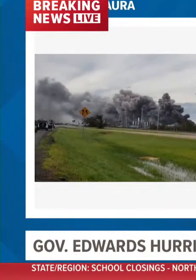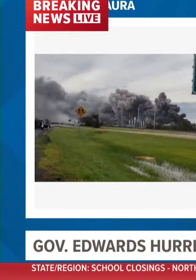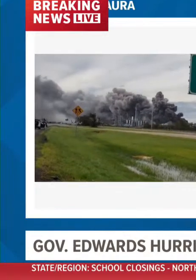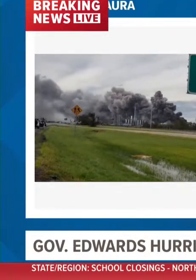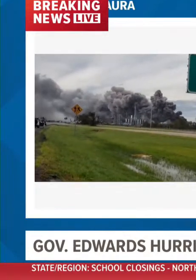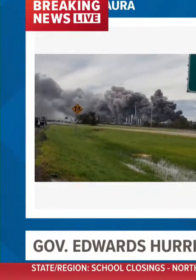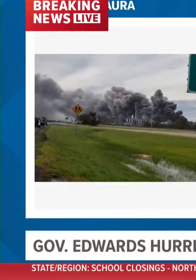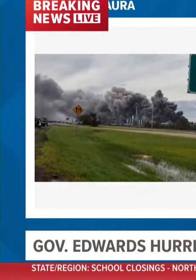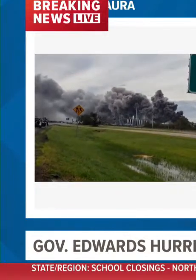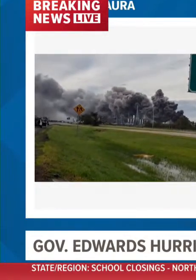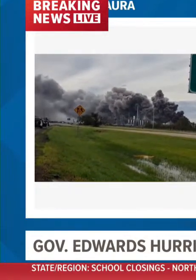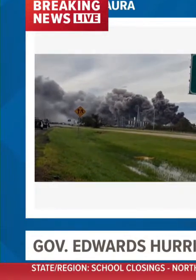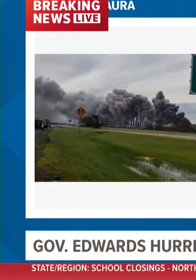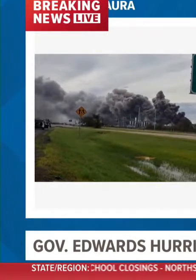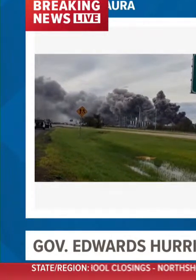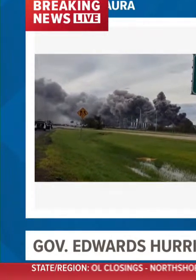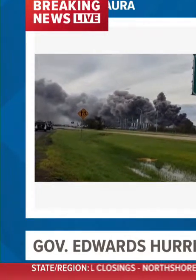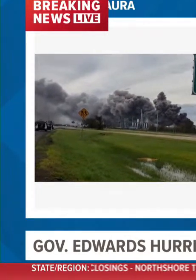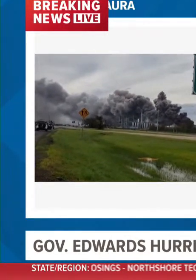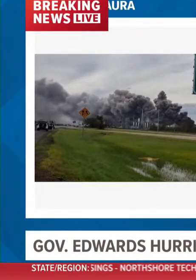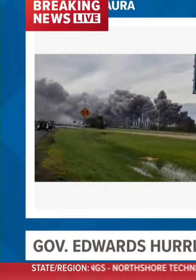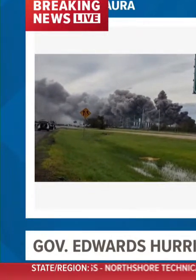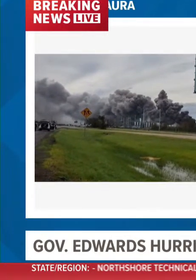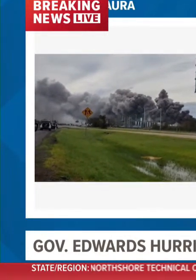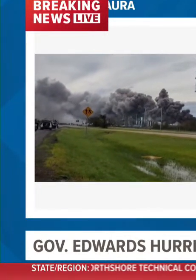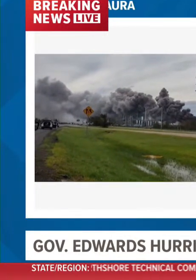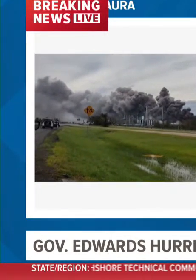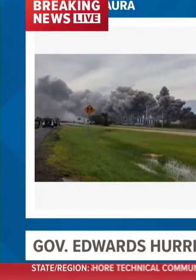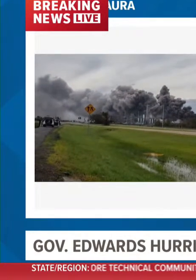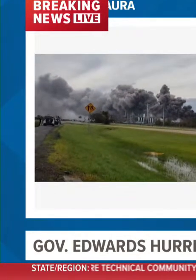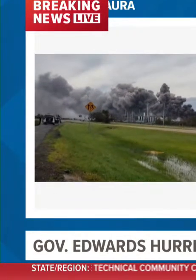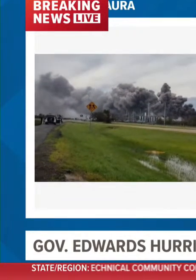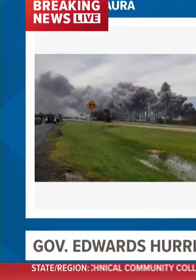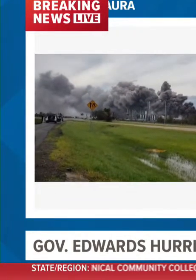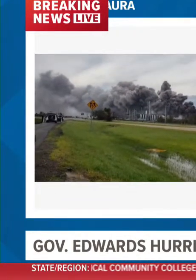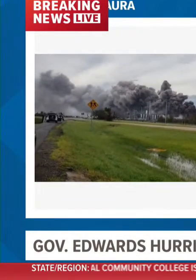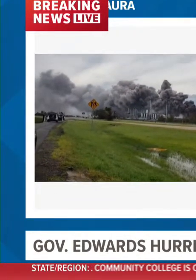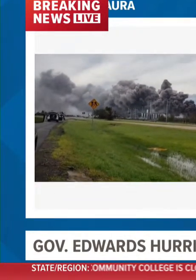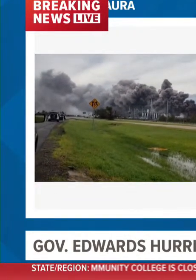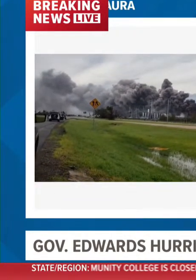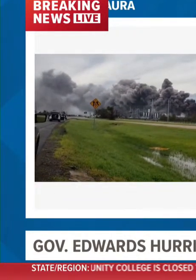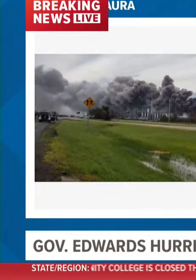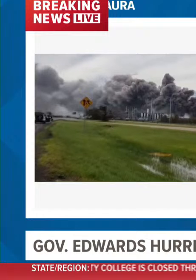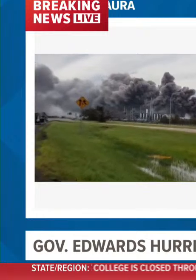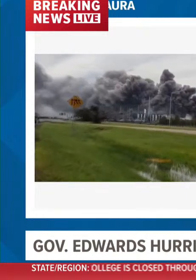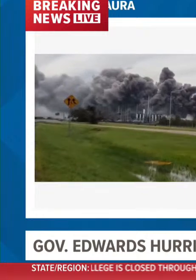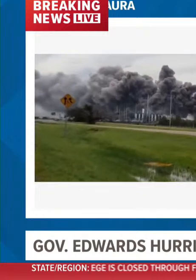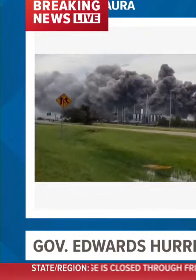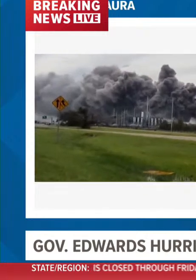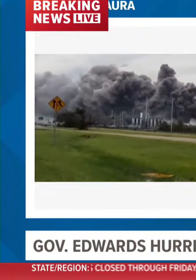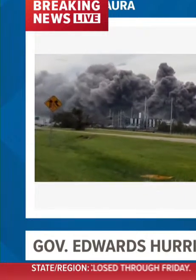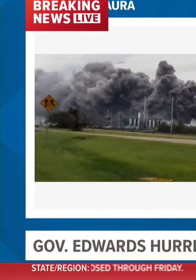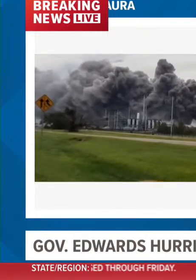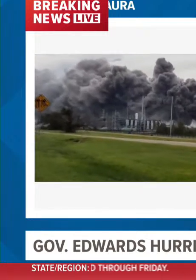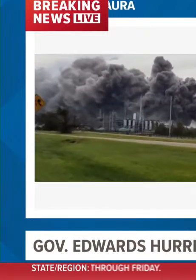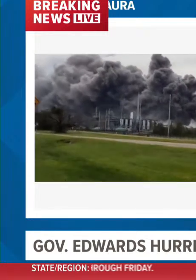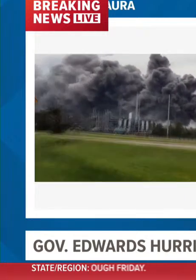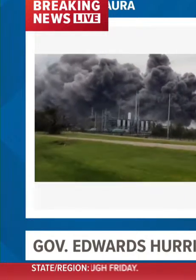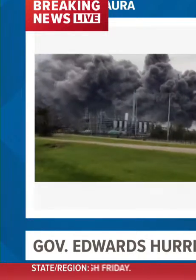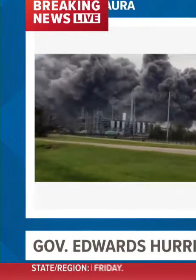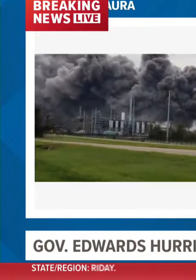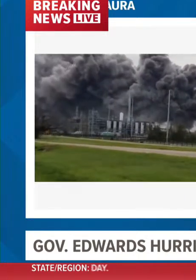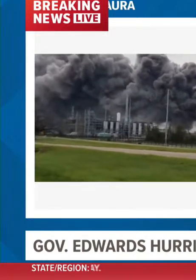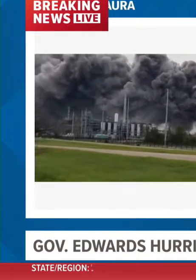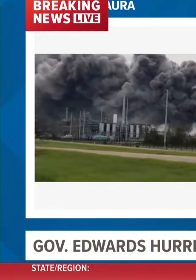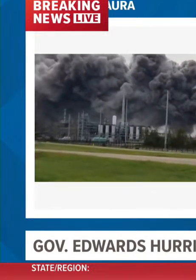investigation. As this type of chlorine begins to decompose, it generates heat, and it began to burn, releasing